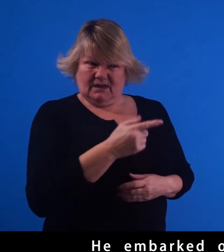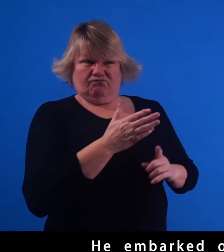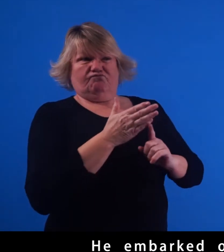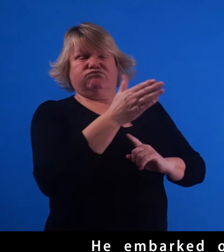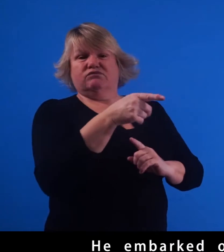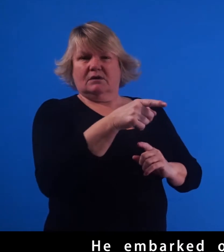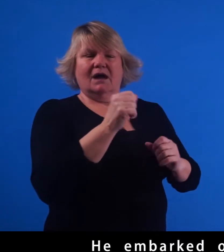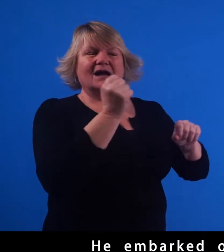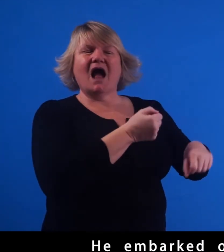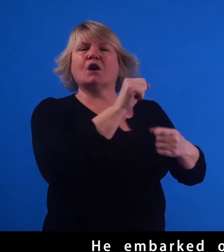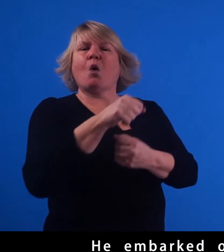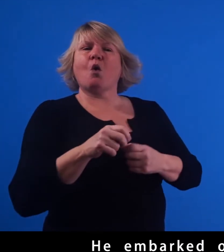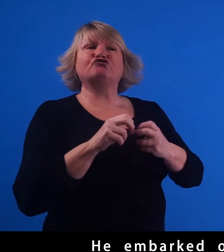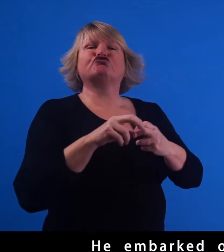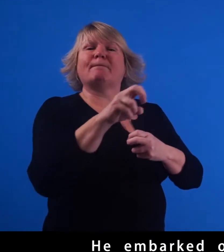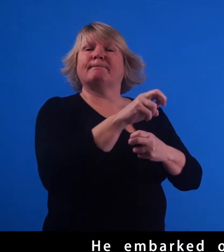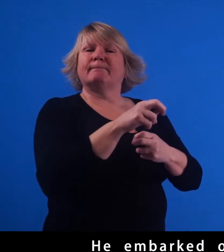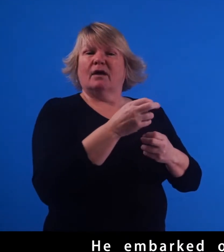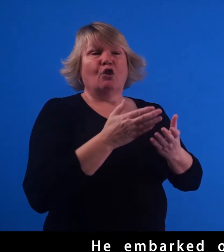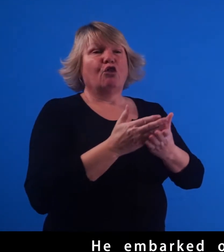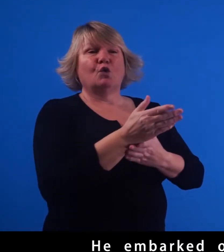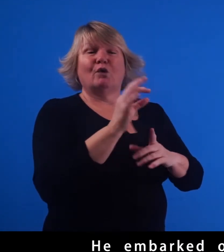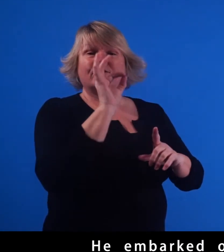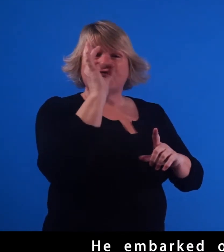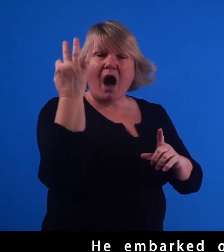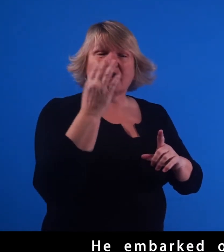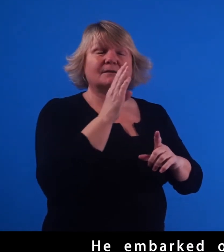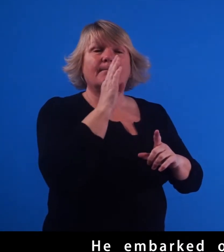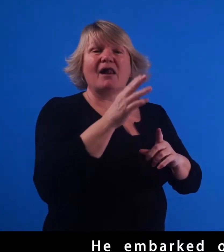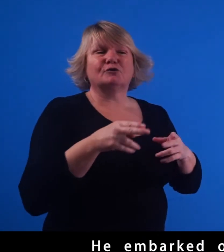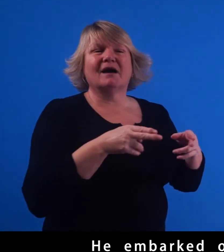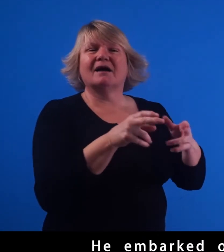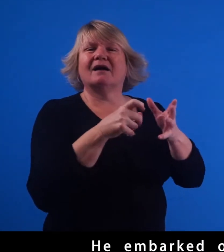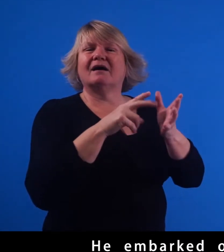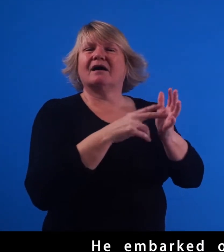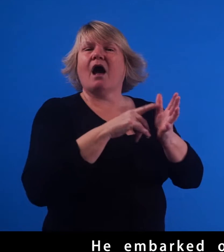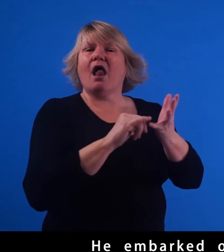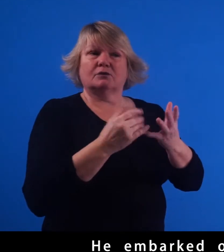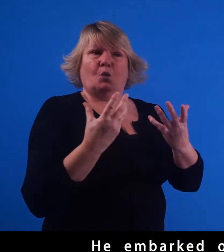He embarked on a canoe trip along the canals of France and Belgium